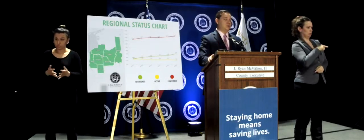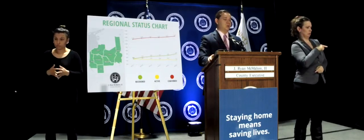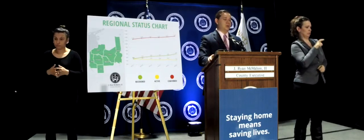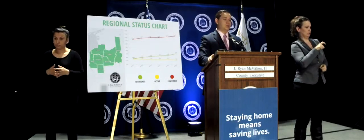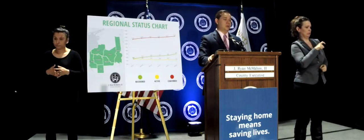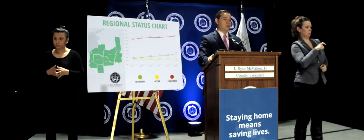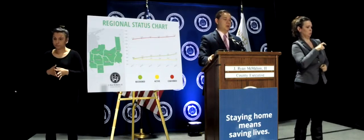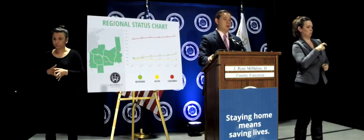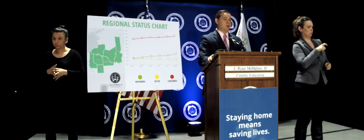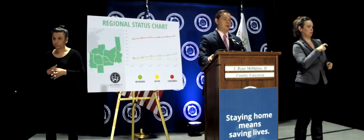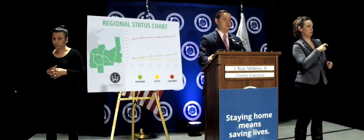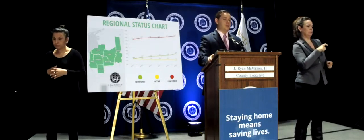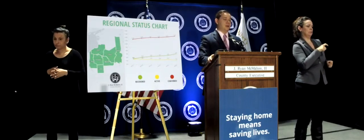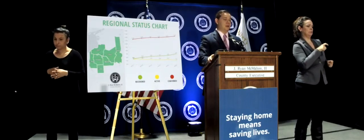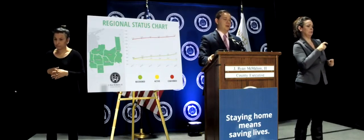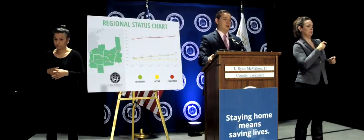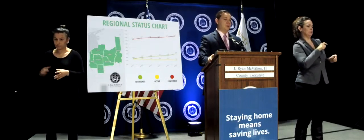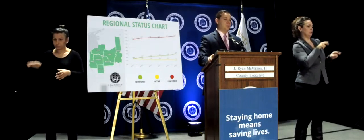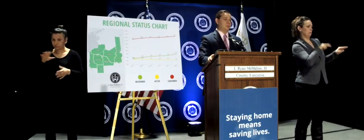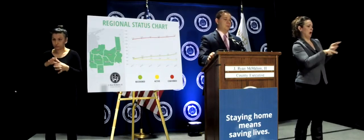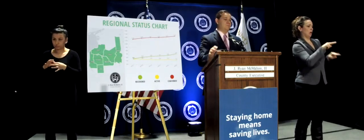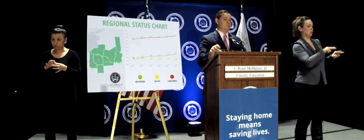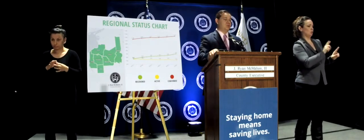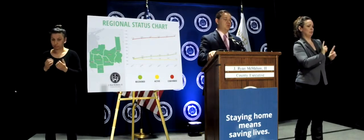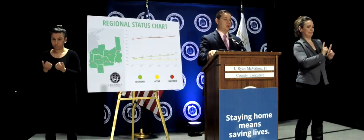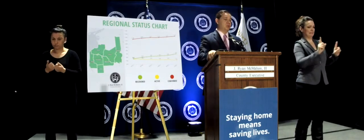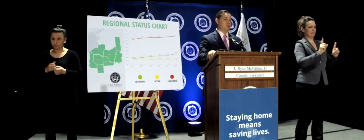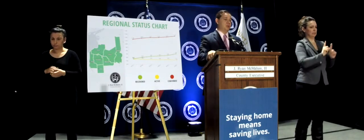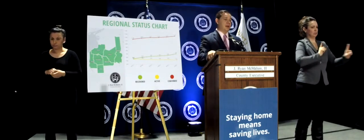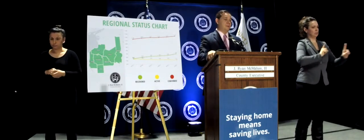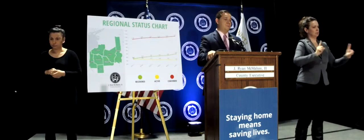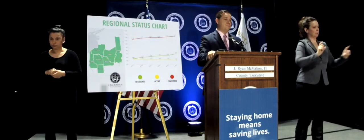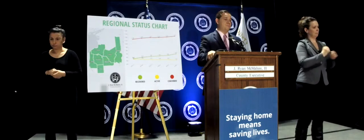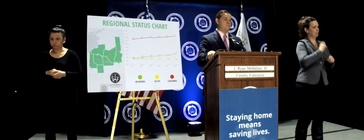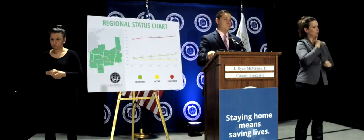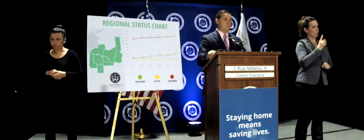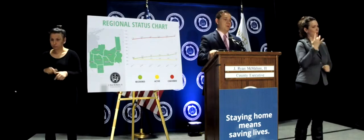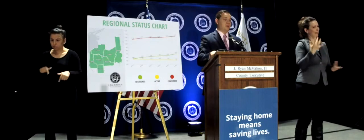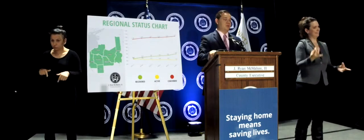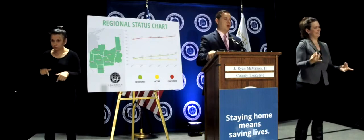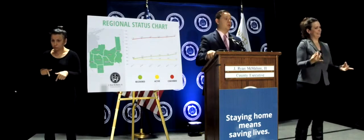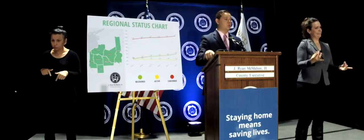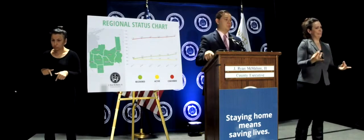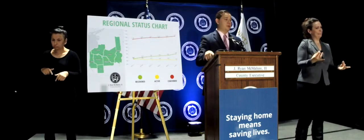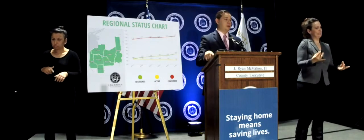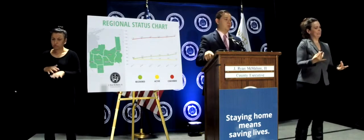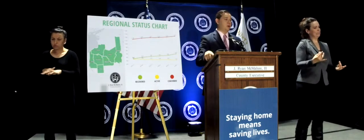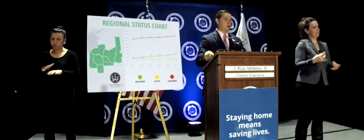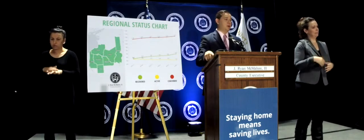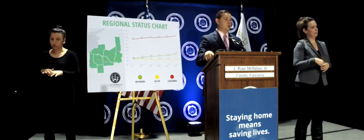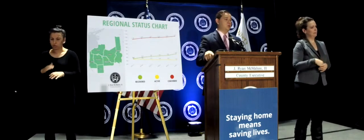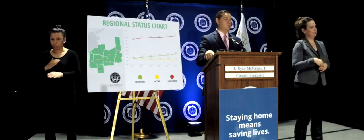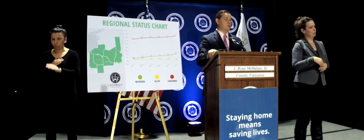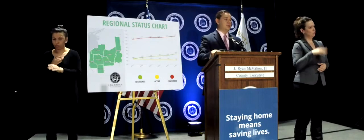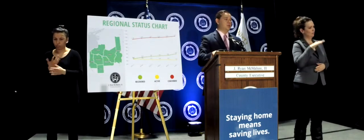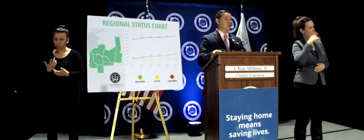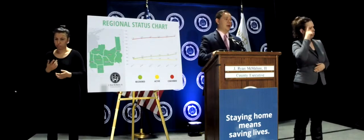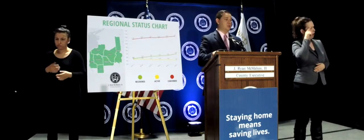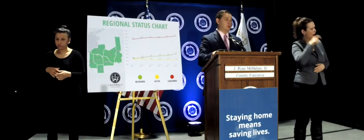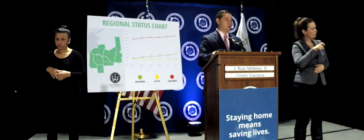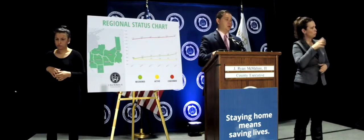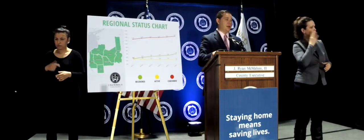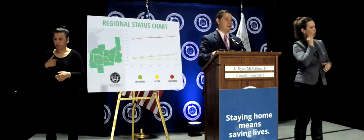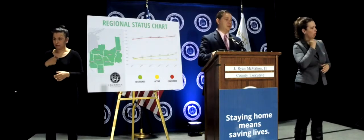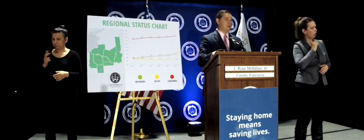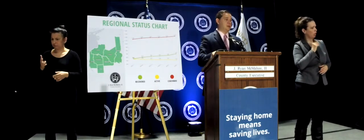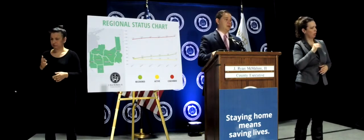a situation. But it's a situation that you never thought you would be in, where you lose a kid